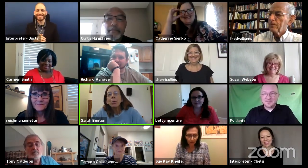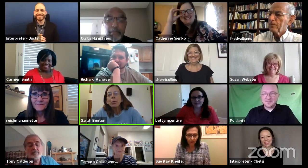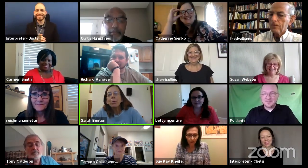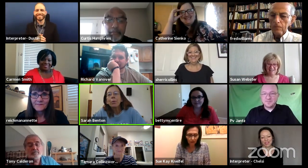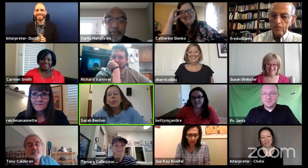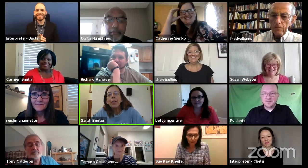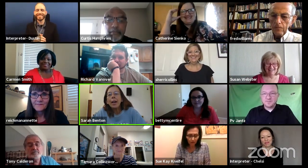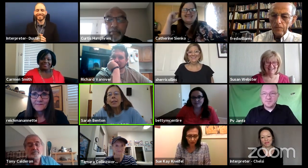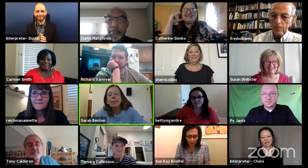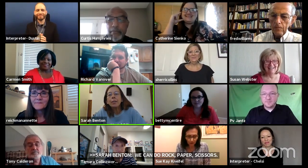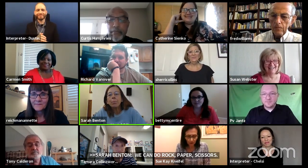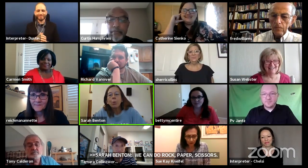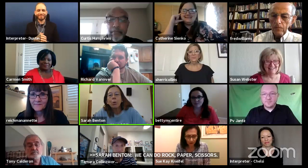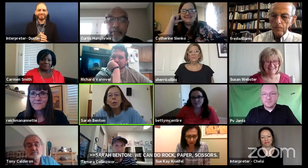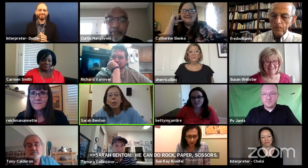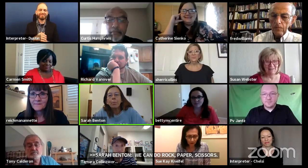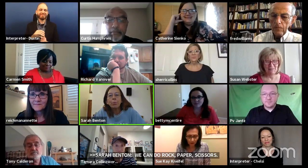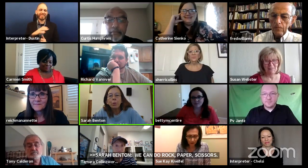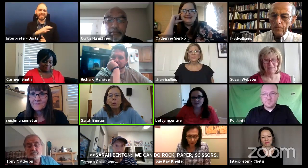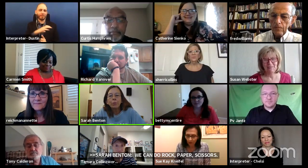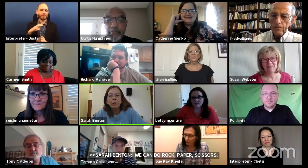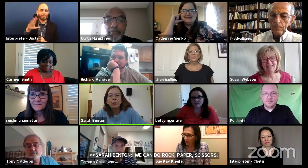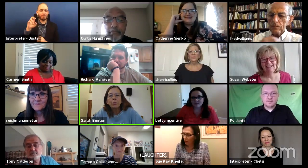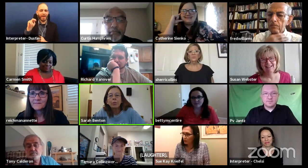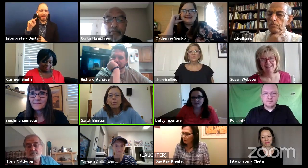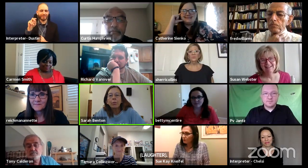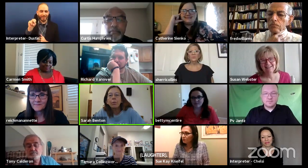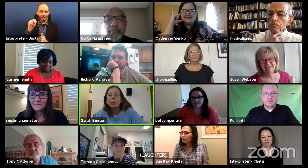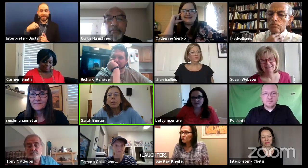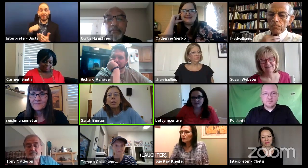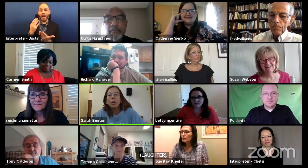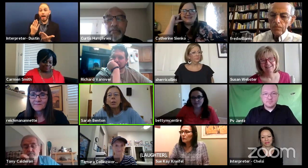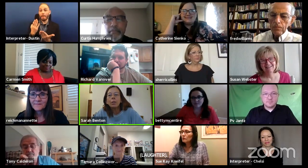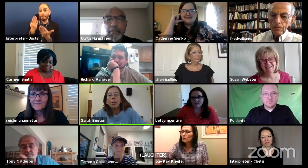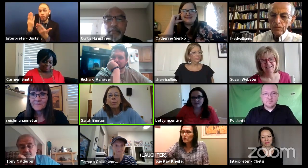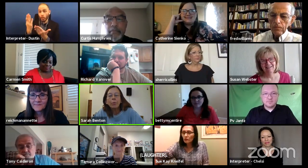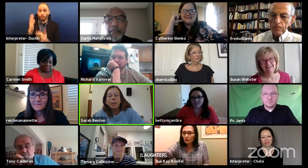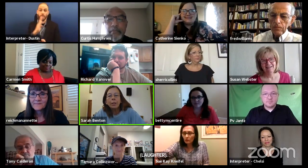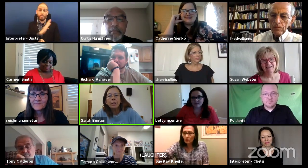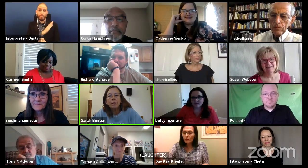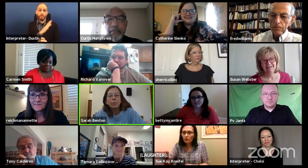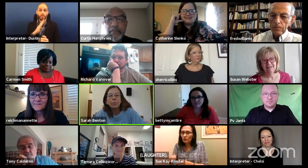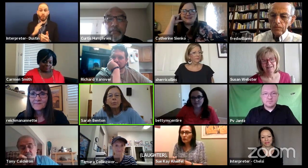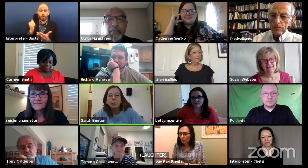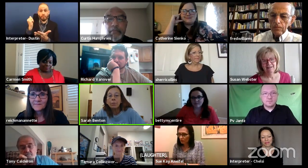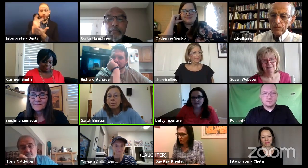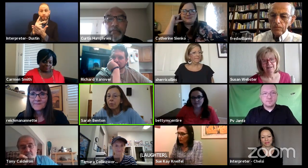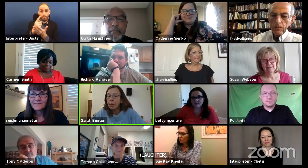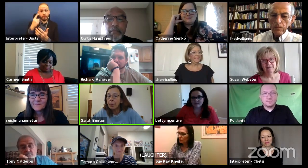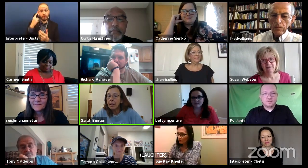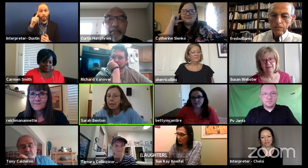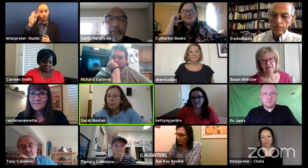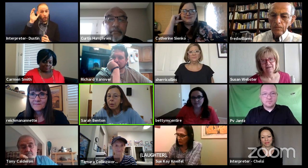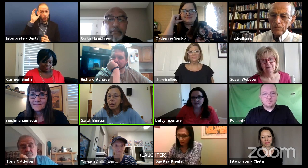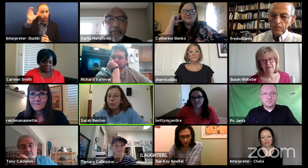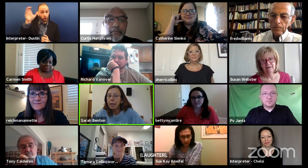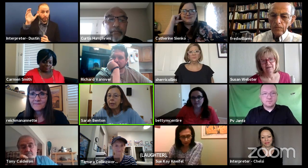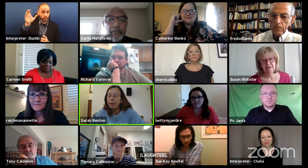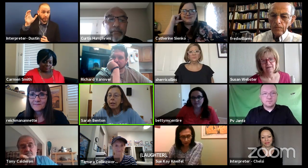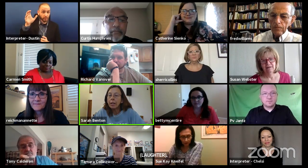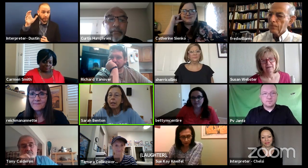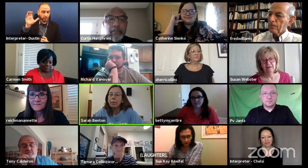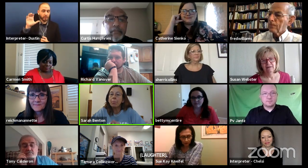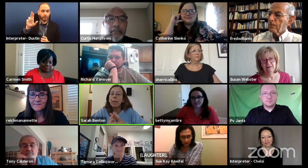I move that the board approves that Curtis Humphreys, if I'm getting the wording